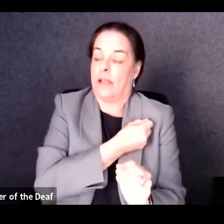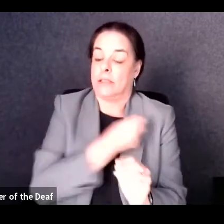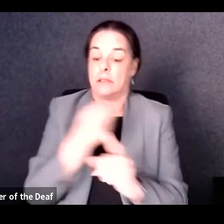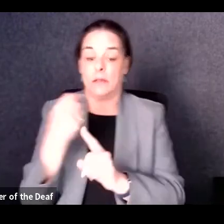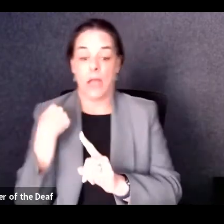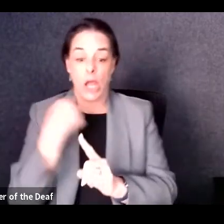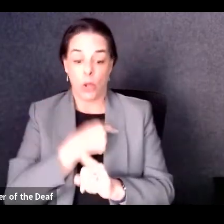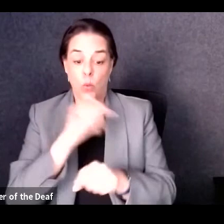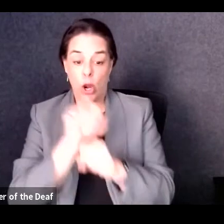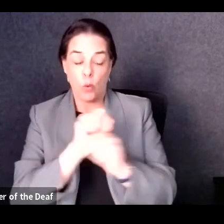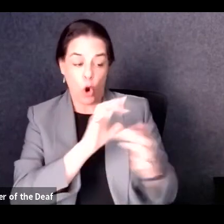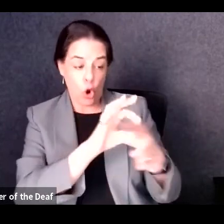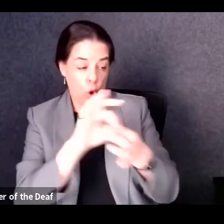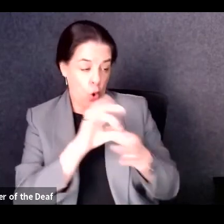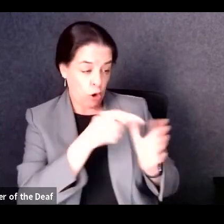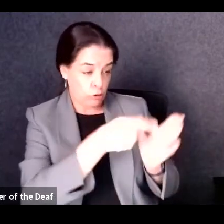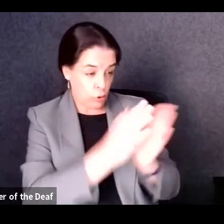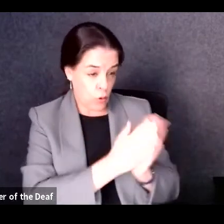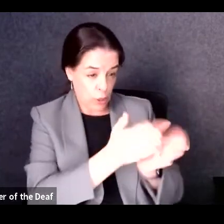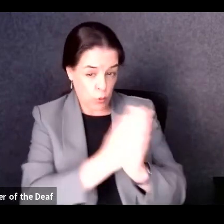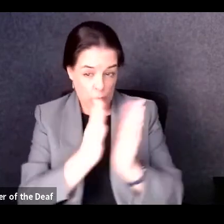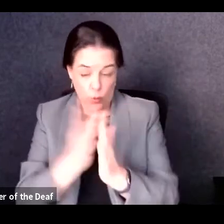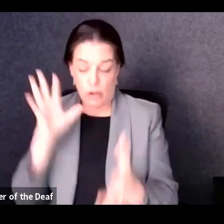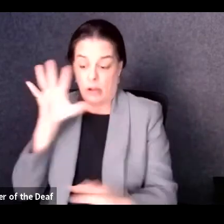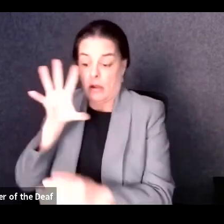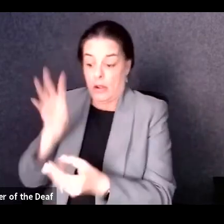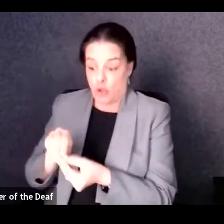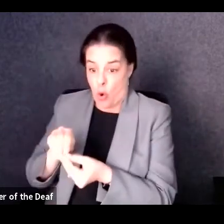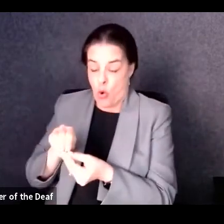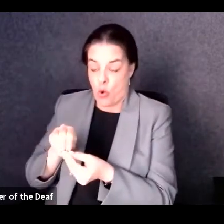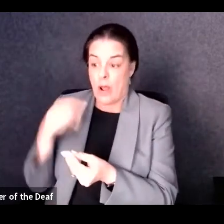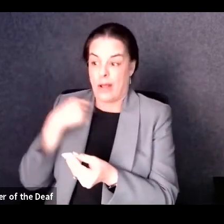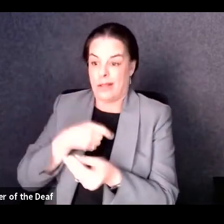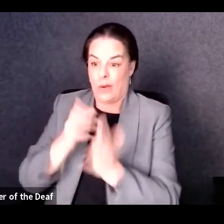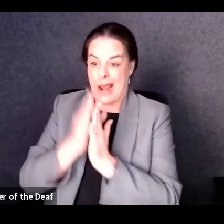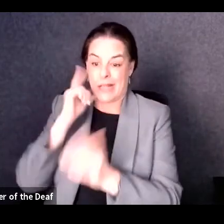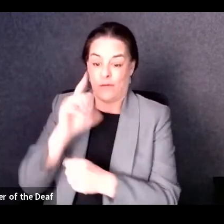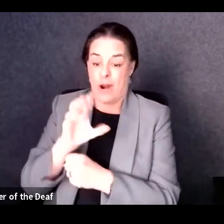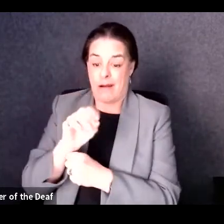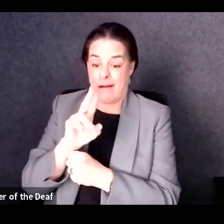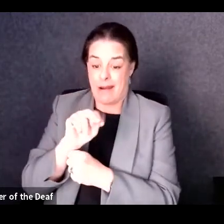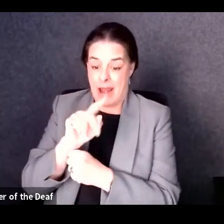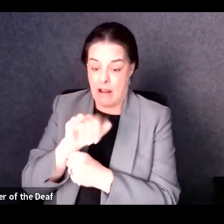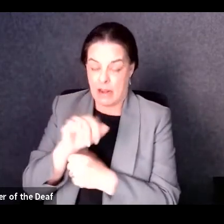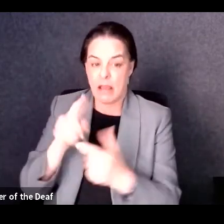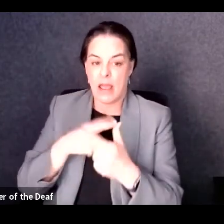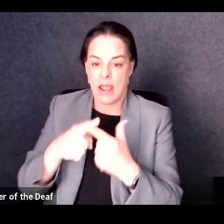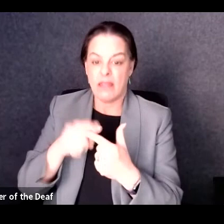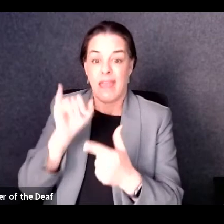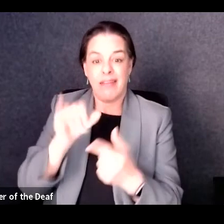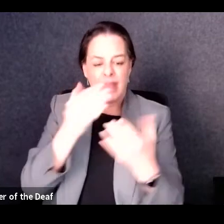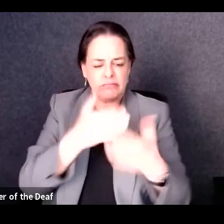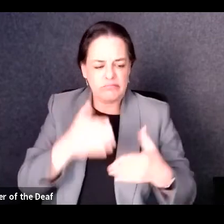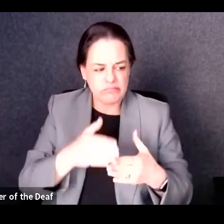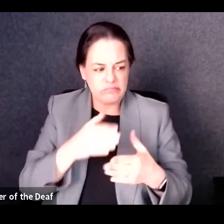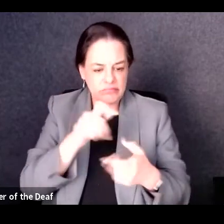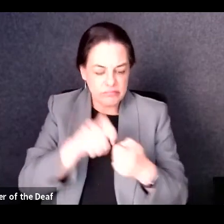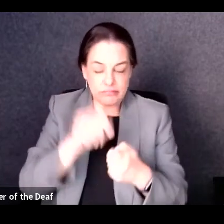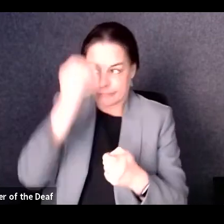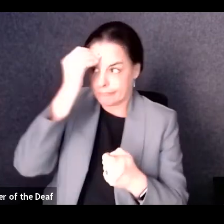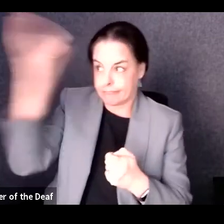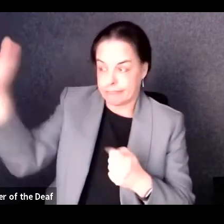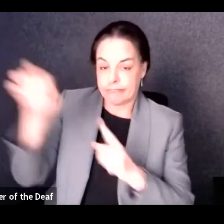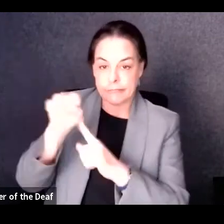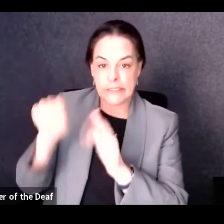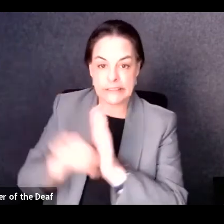these requests, fitting them into the total allocation for the county, and then share that breakdown back with the state, who then makes that order.